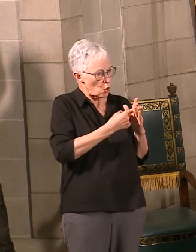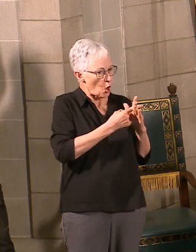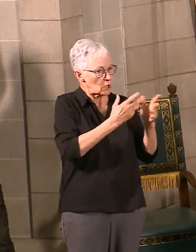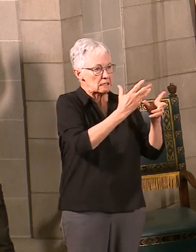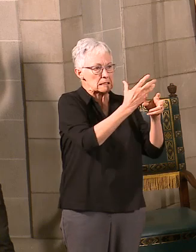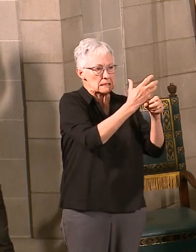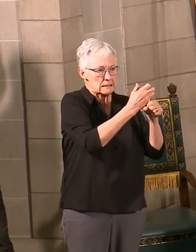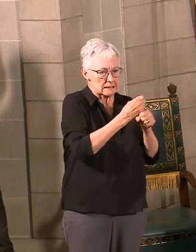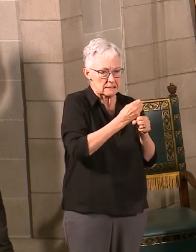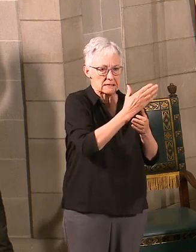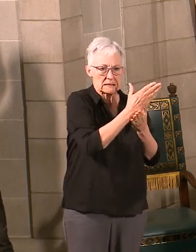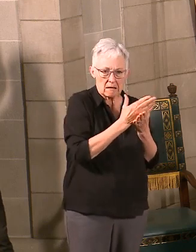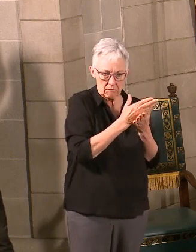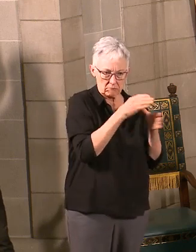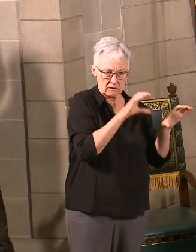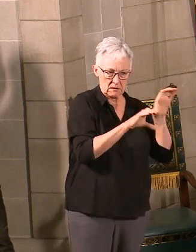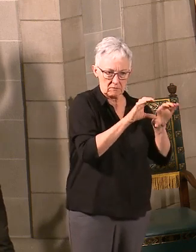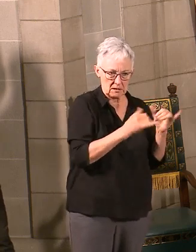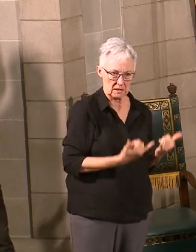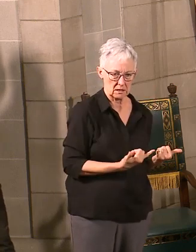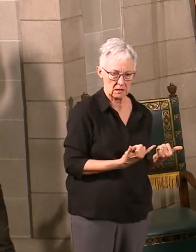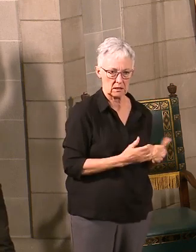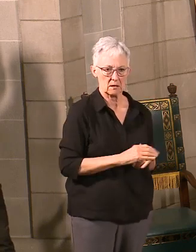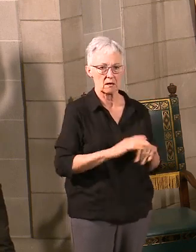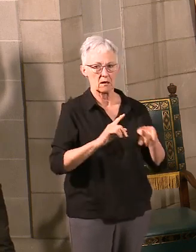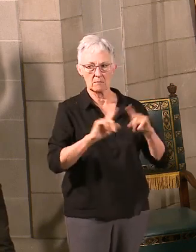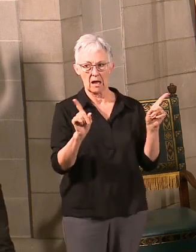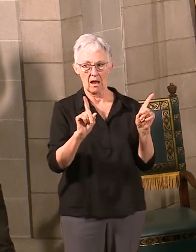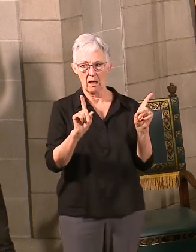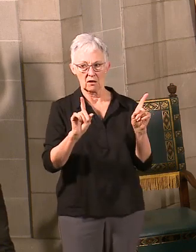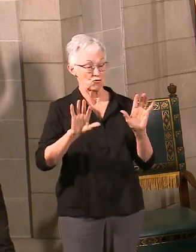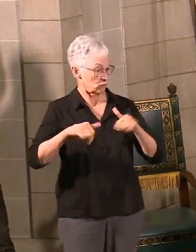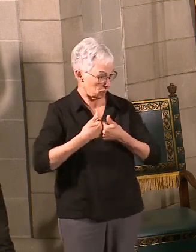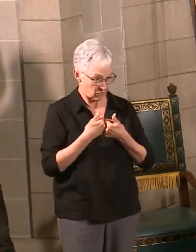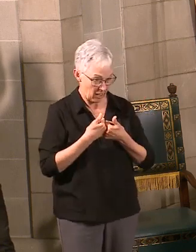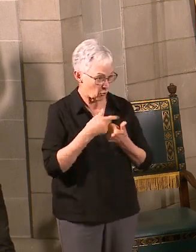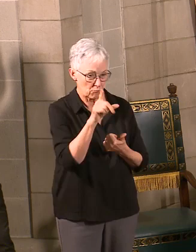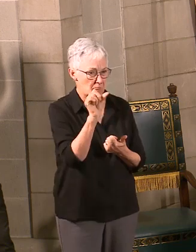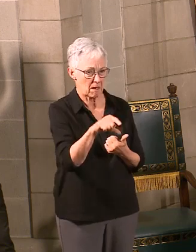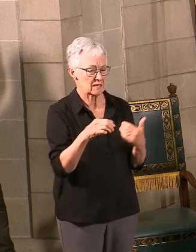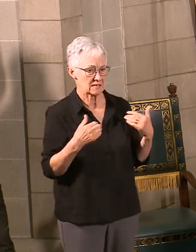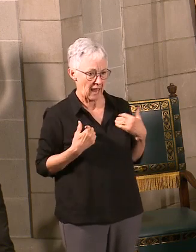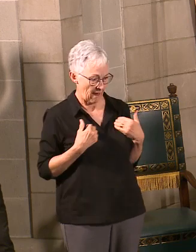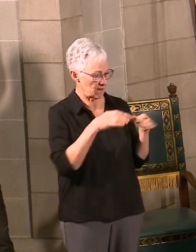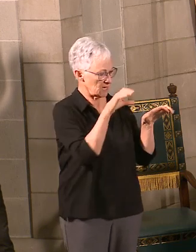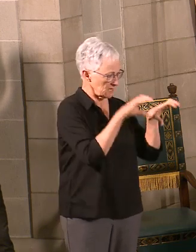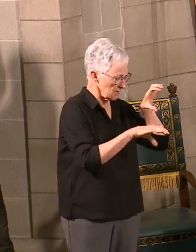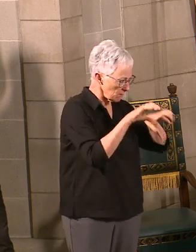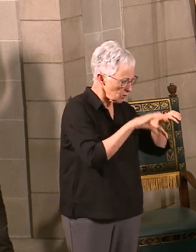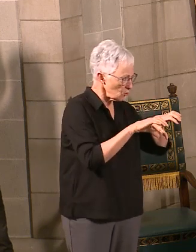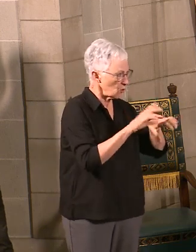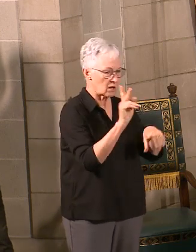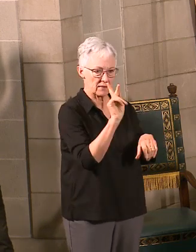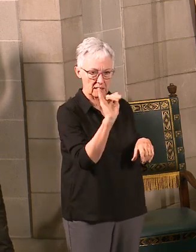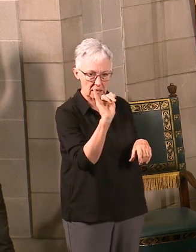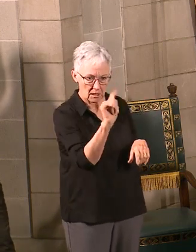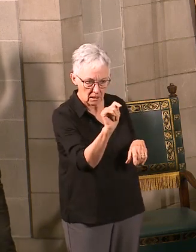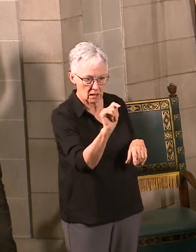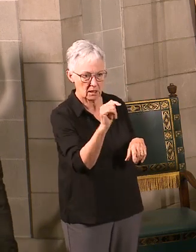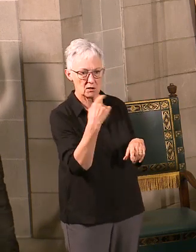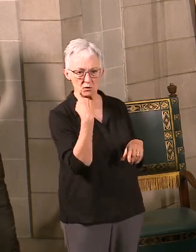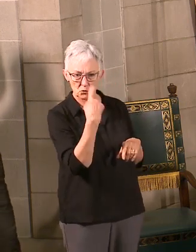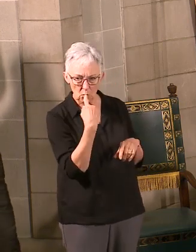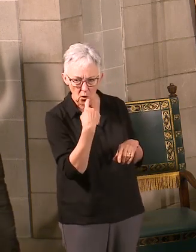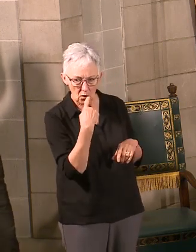in. One of the challenge, of course, is that we've got to have the whole complete package, right? You need the reagents, the extraction kits, the swabs, the